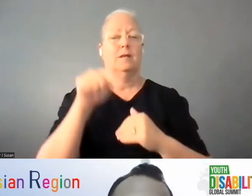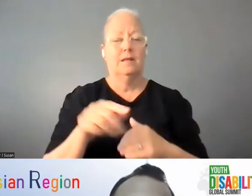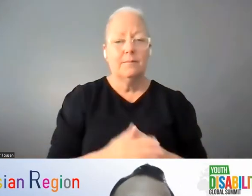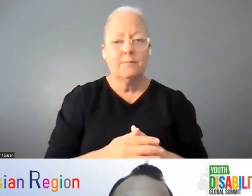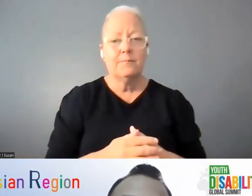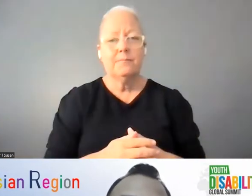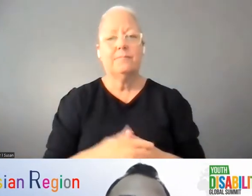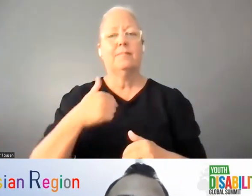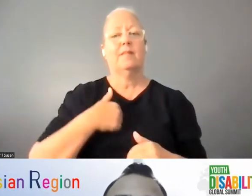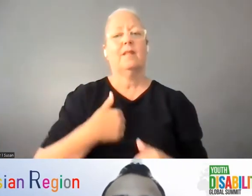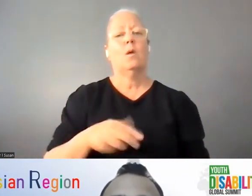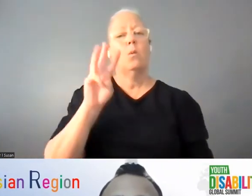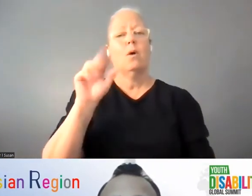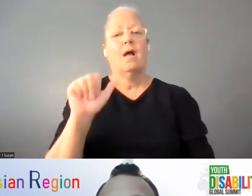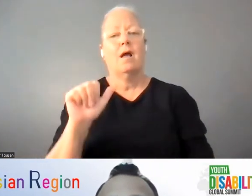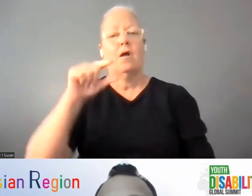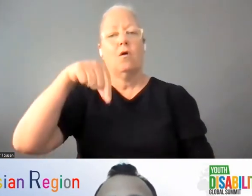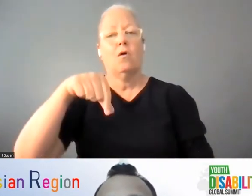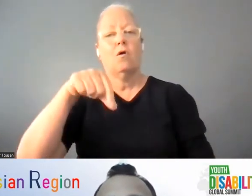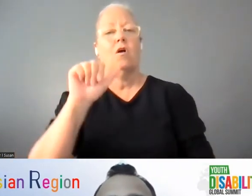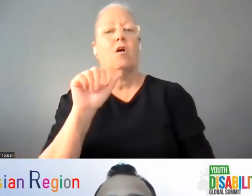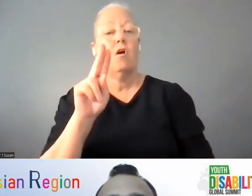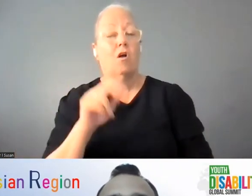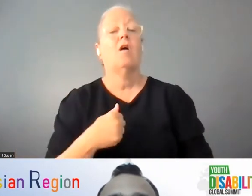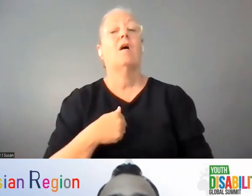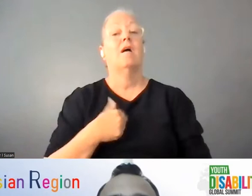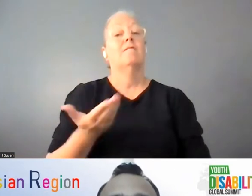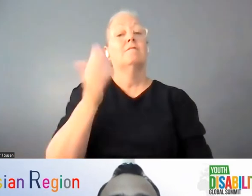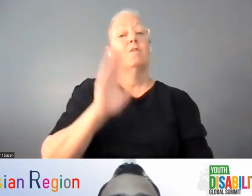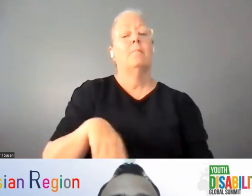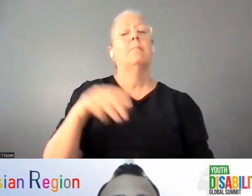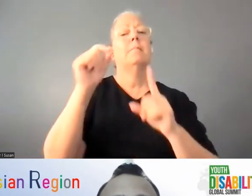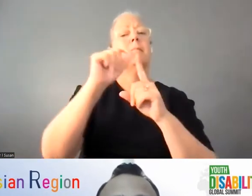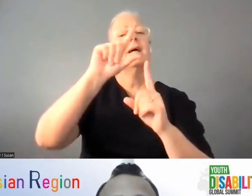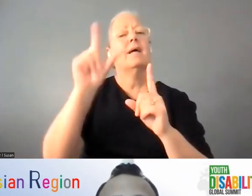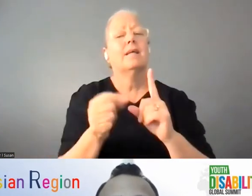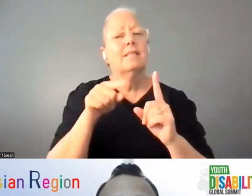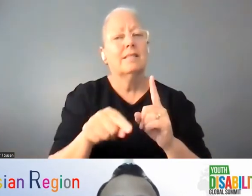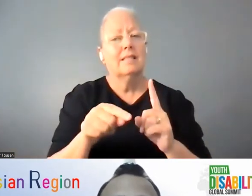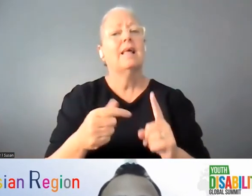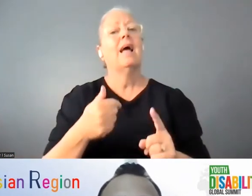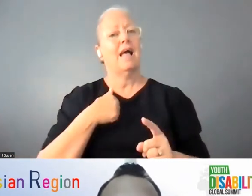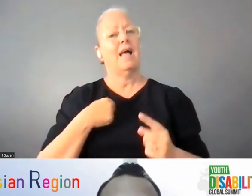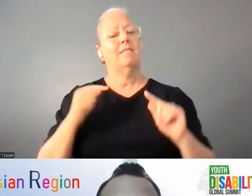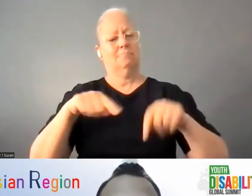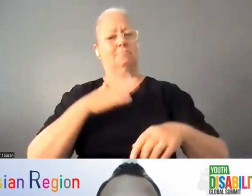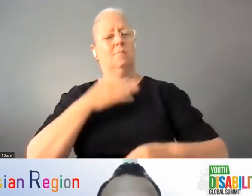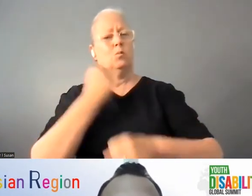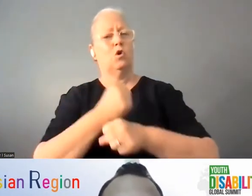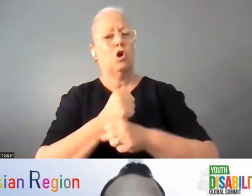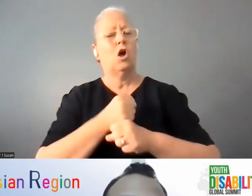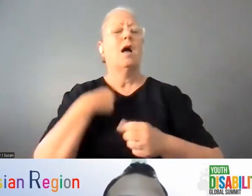Puri, and I am based in Pakistan, and I'm working with Transforming Communities for Inclusion as a senior programs manager.